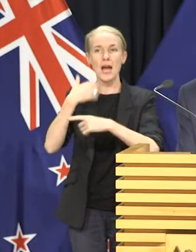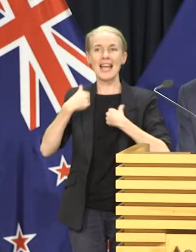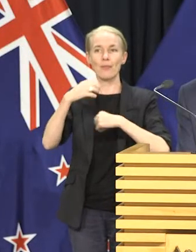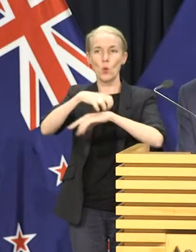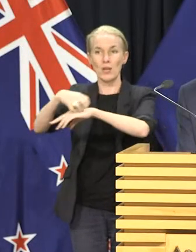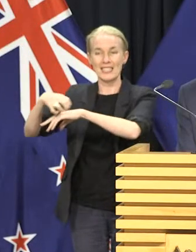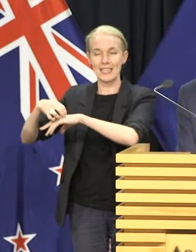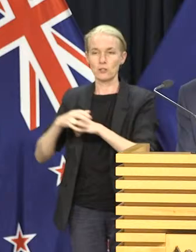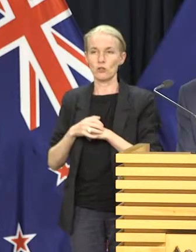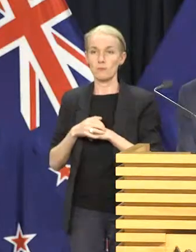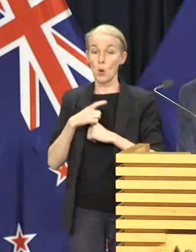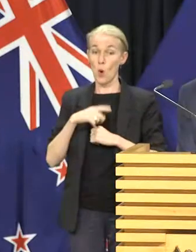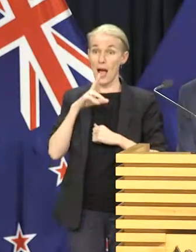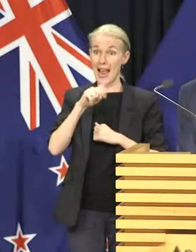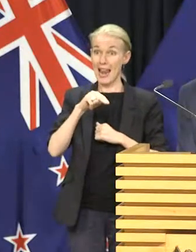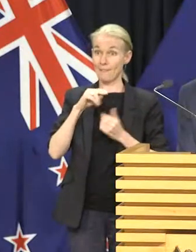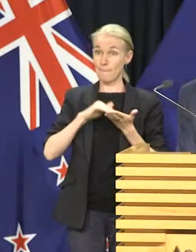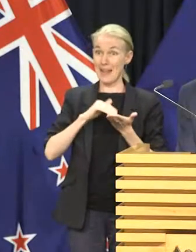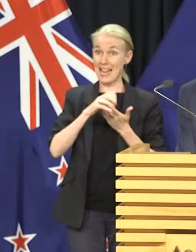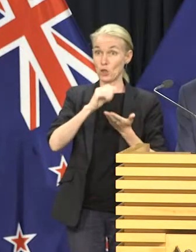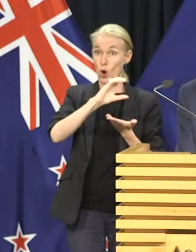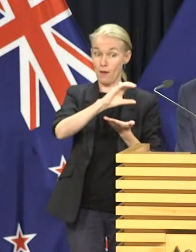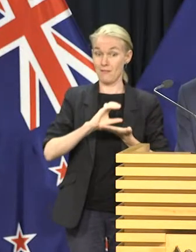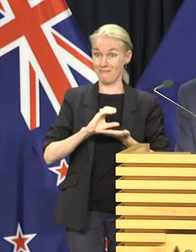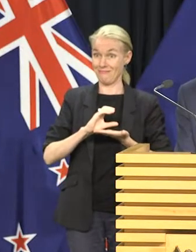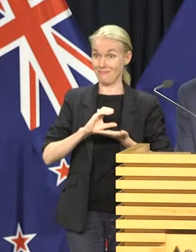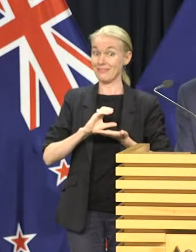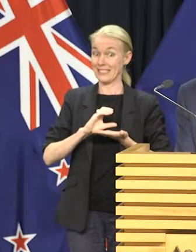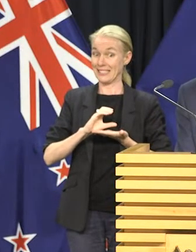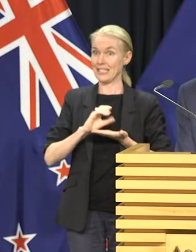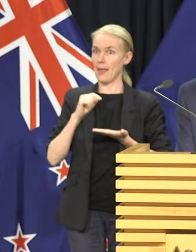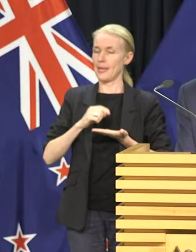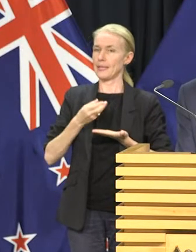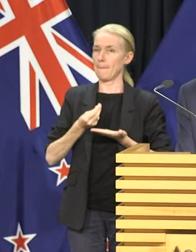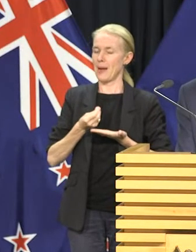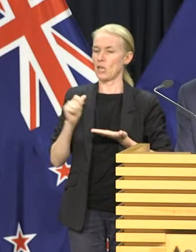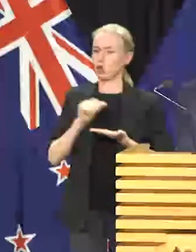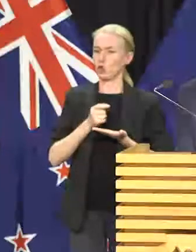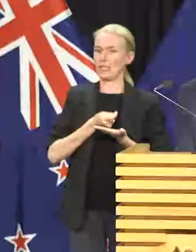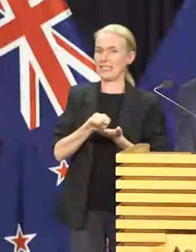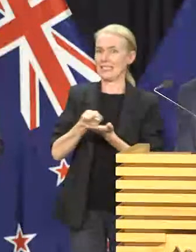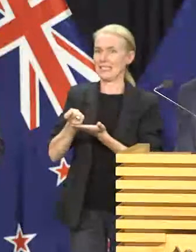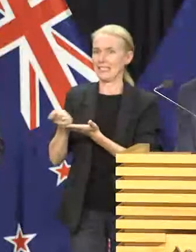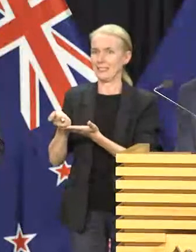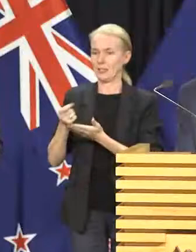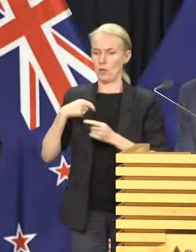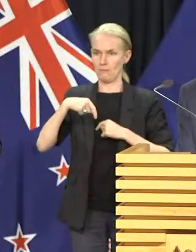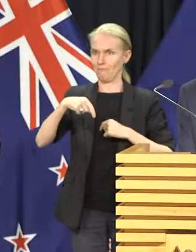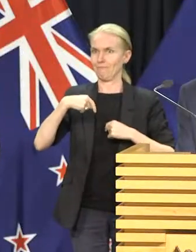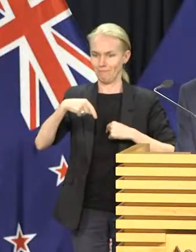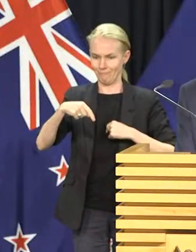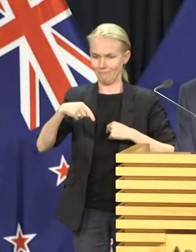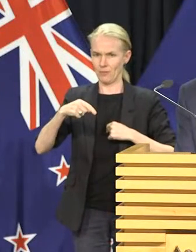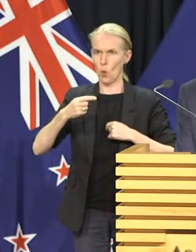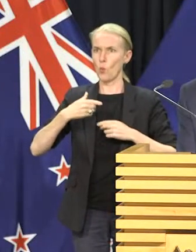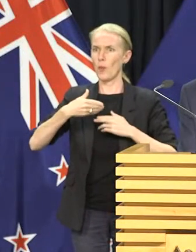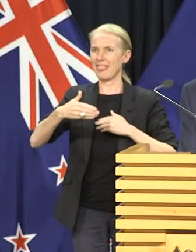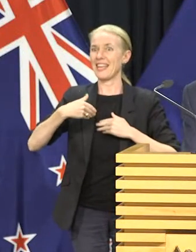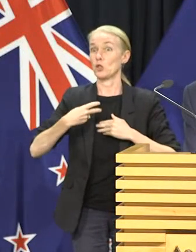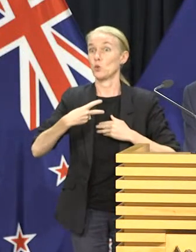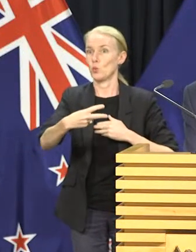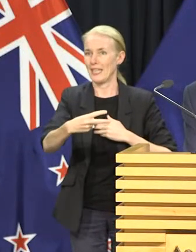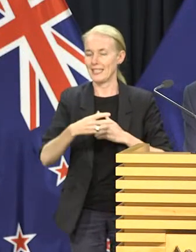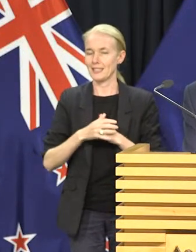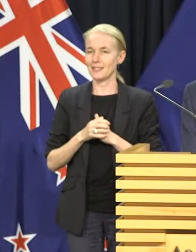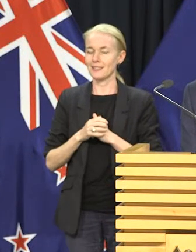$11 million fund, and I expect that money will be delivered to those providers within the fortnight. We